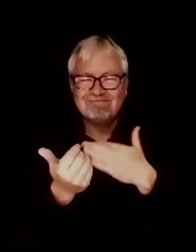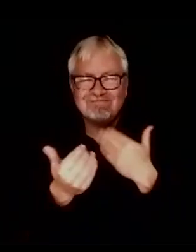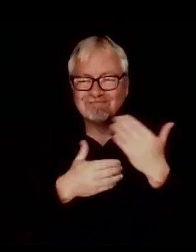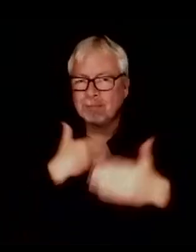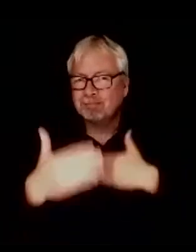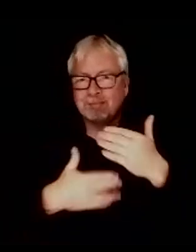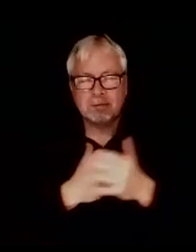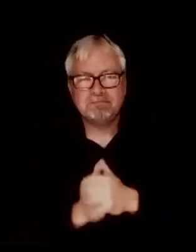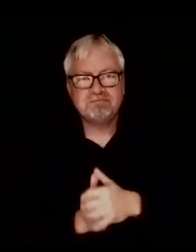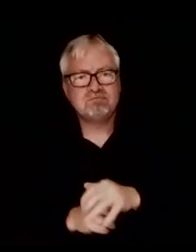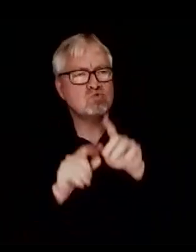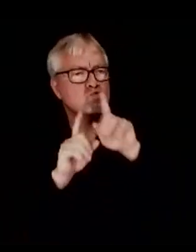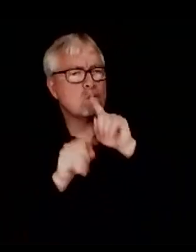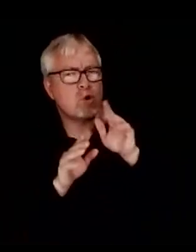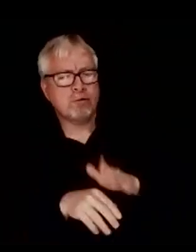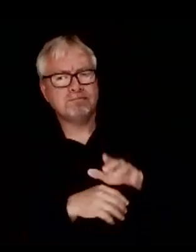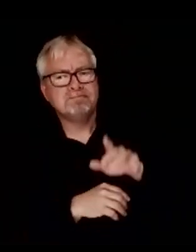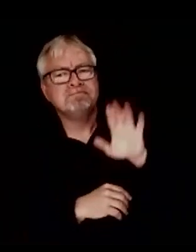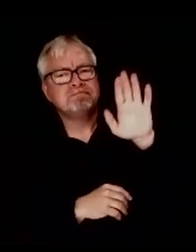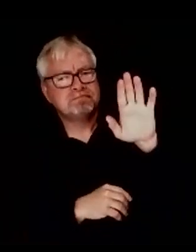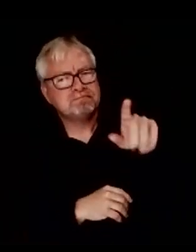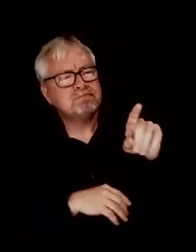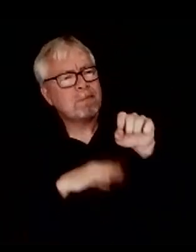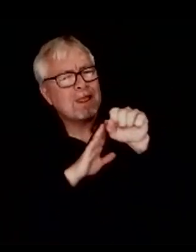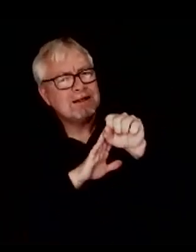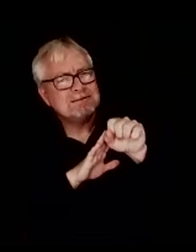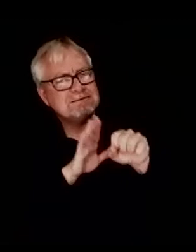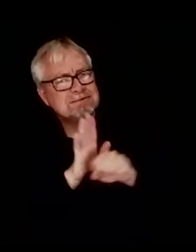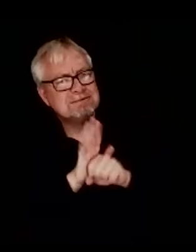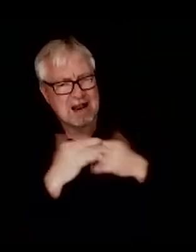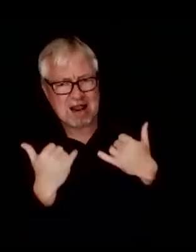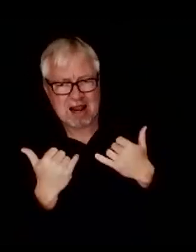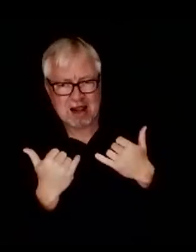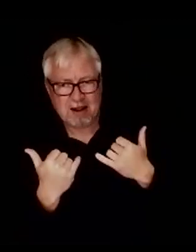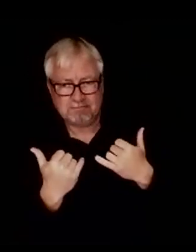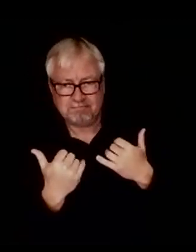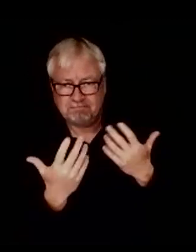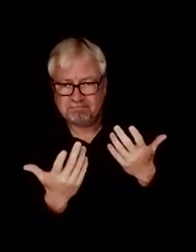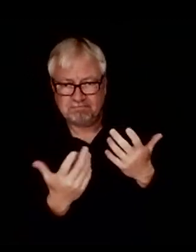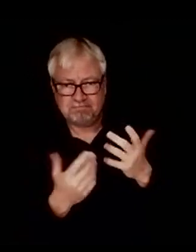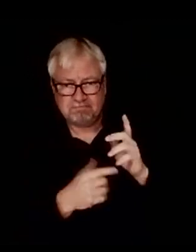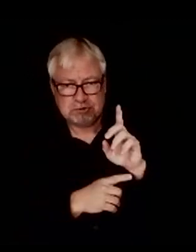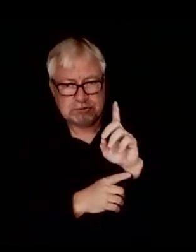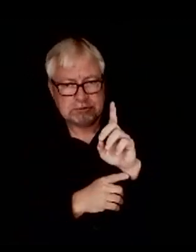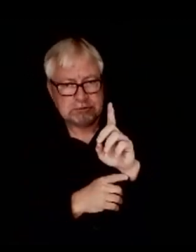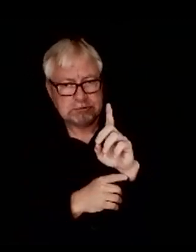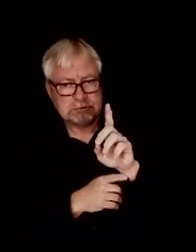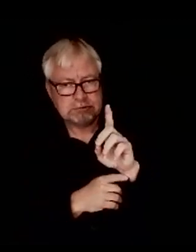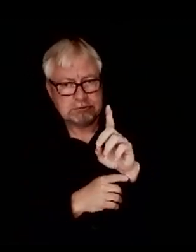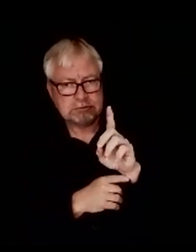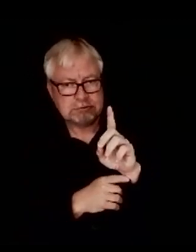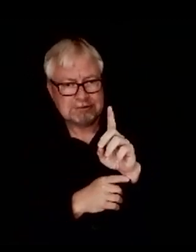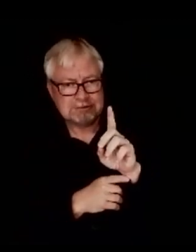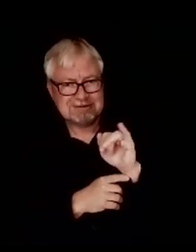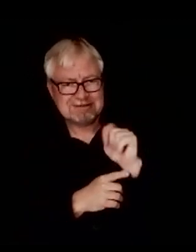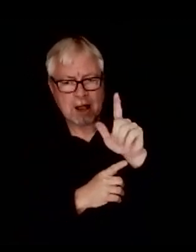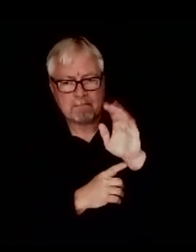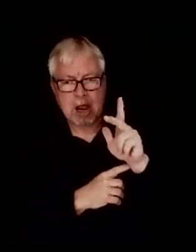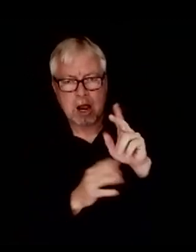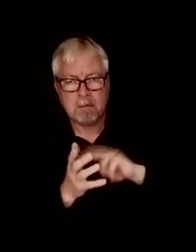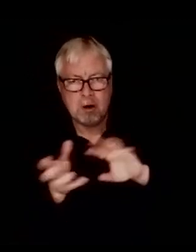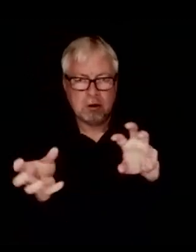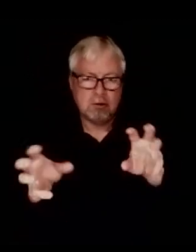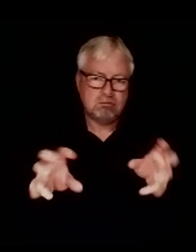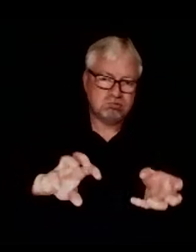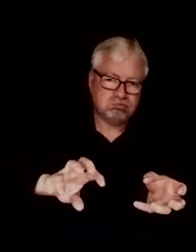state considering dialing back that requirement that vaccines be used in this very, kind of short amount of time after they're delivered to